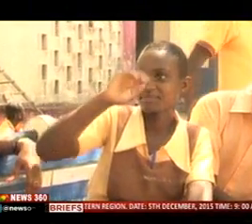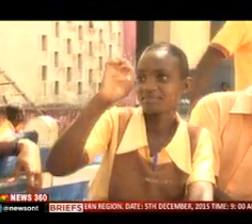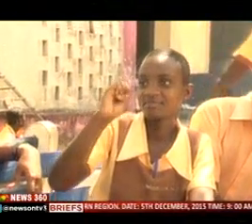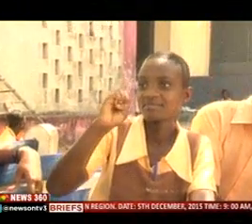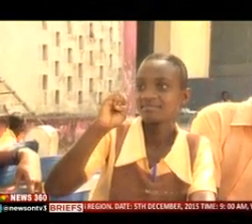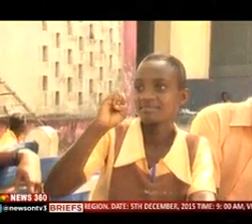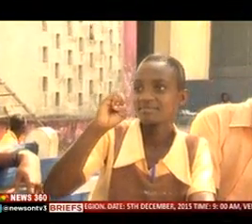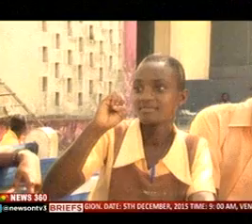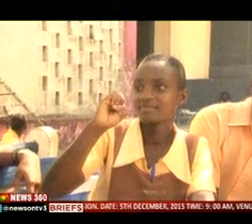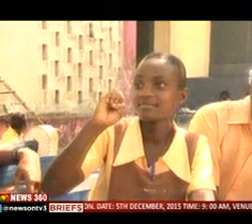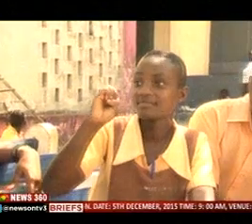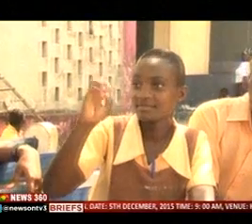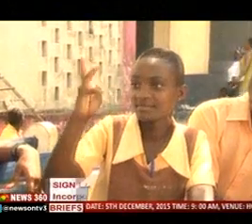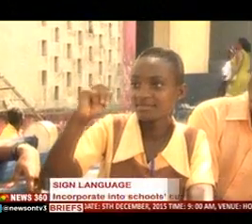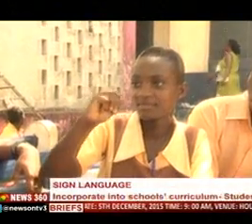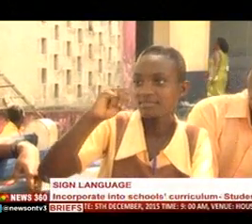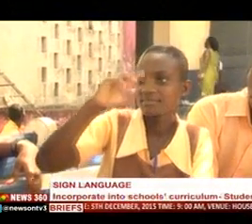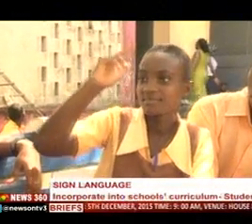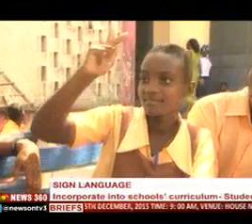T. E. T. E. M.